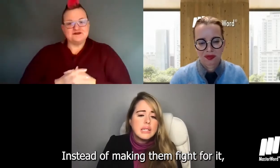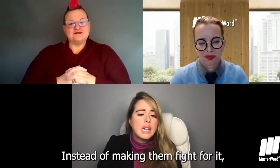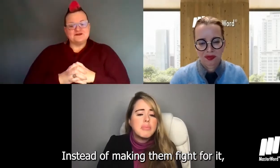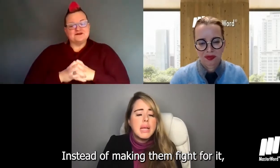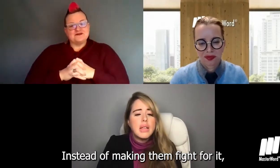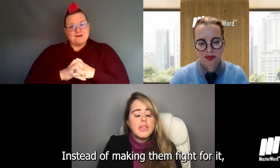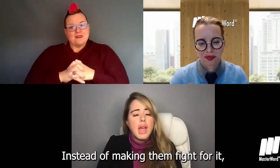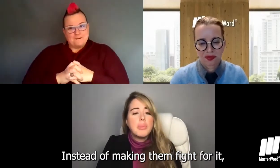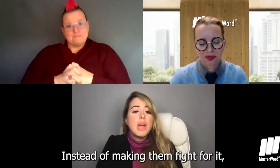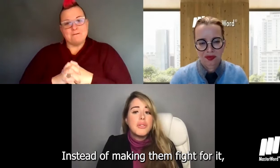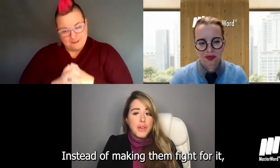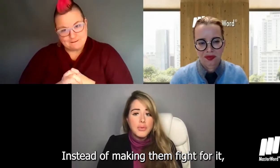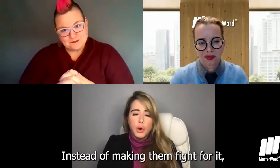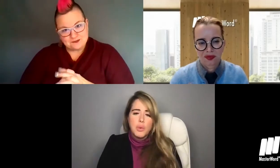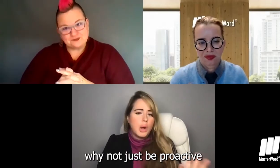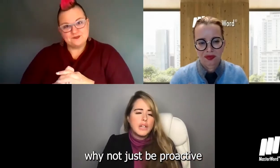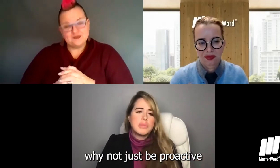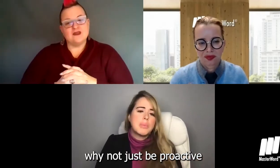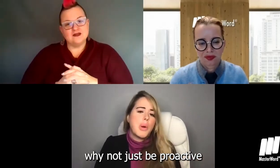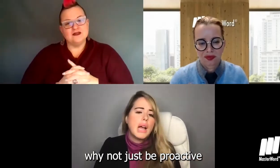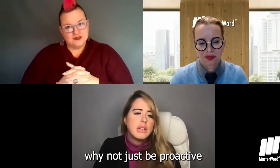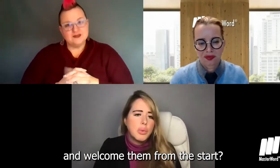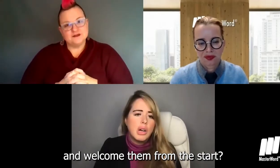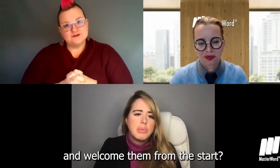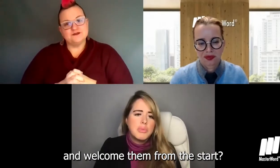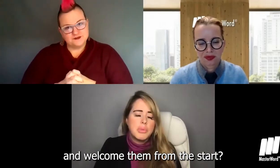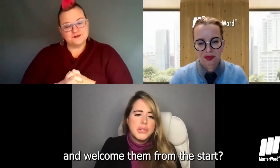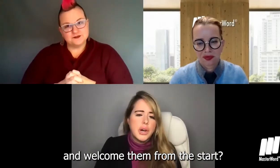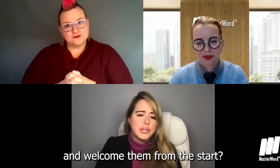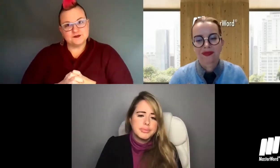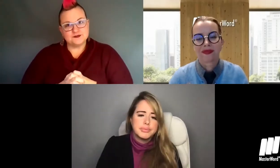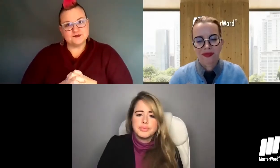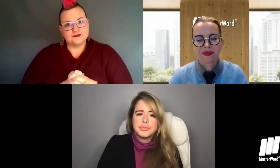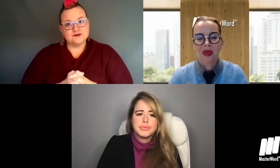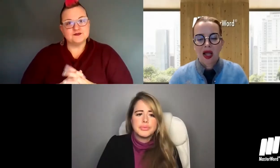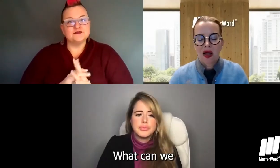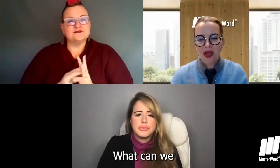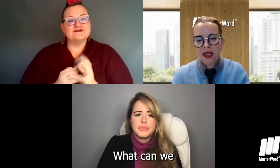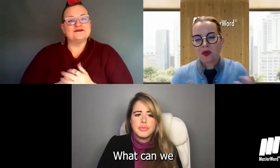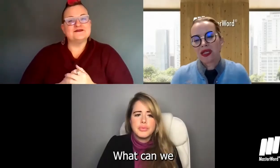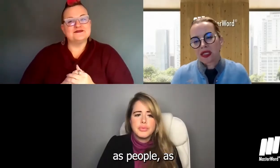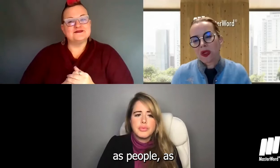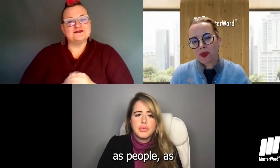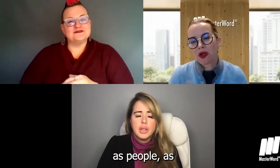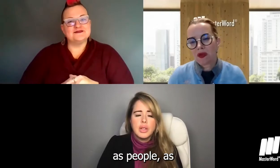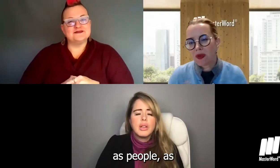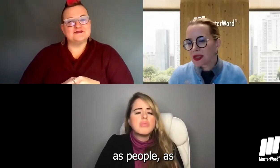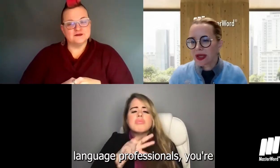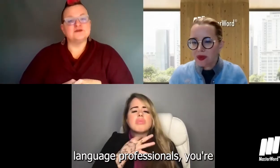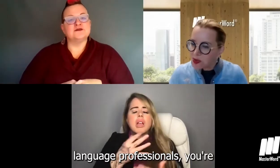instead of making them fight for it, why not just be proactive and welcome them from the start. What can we as people as language